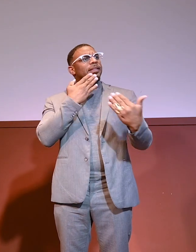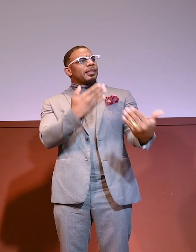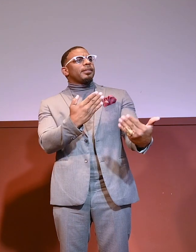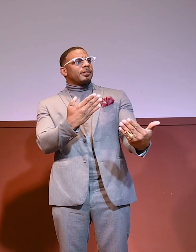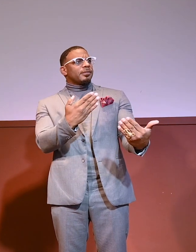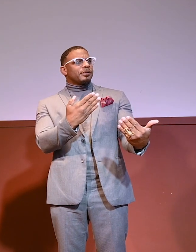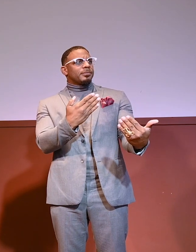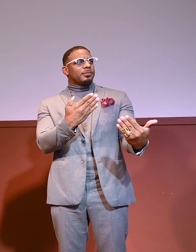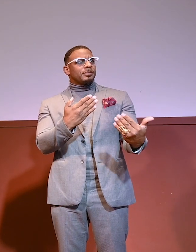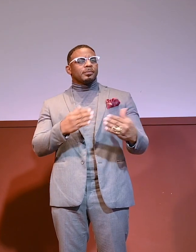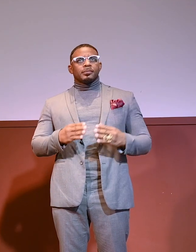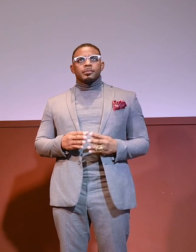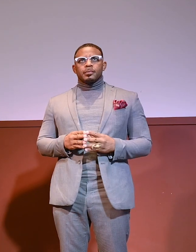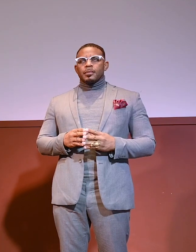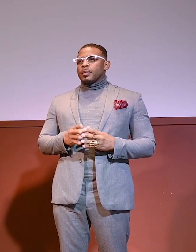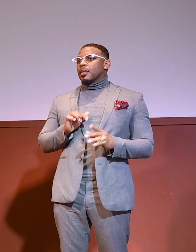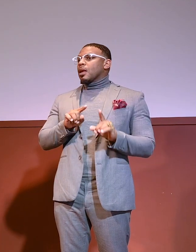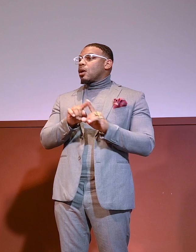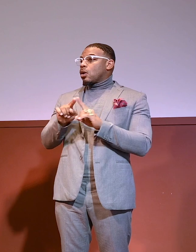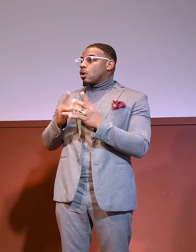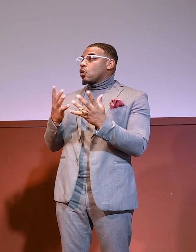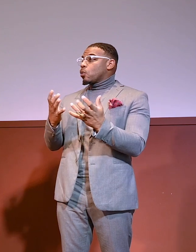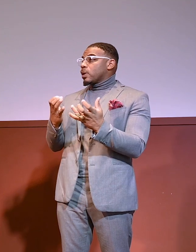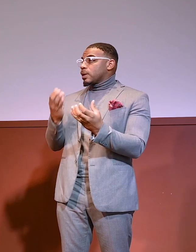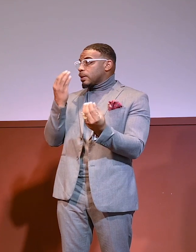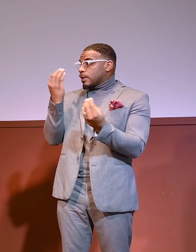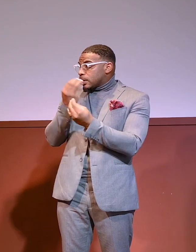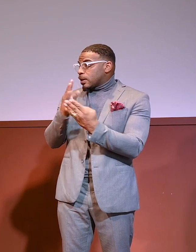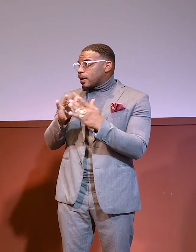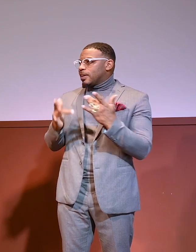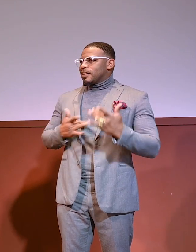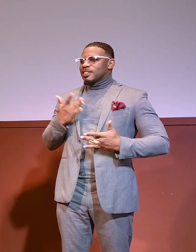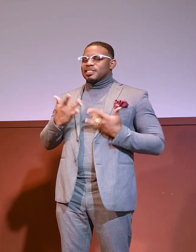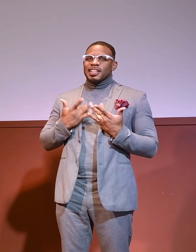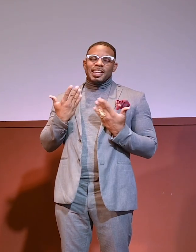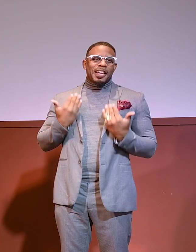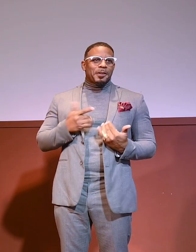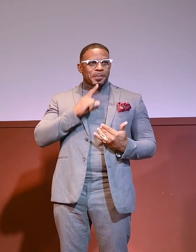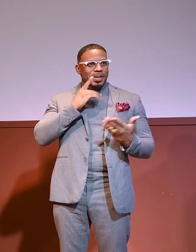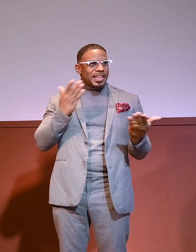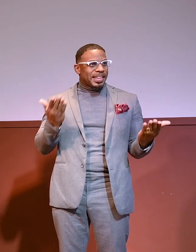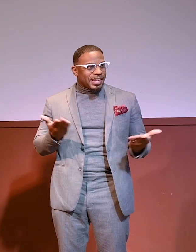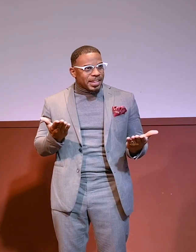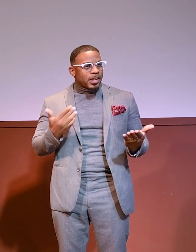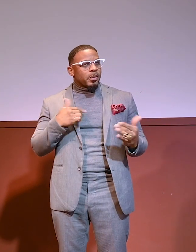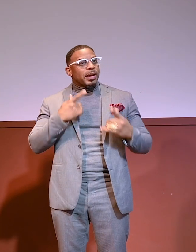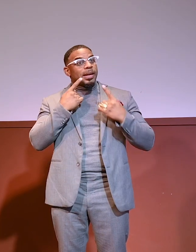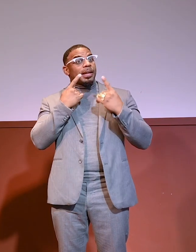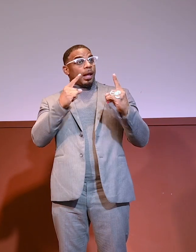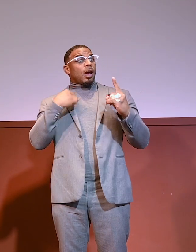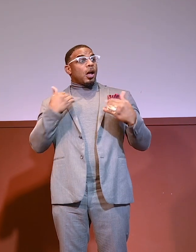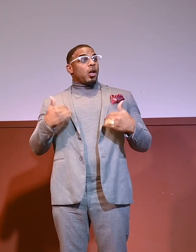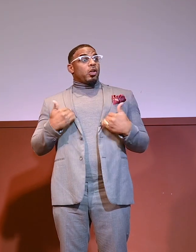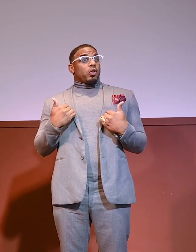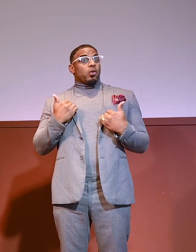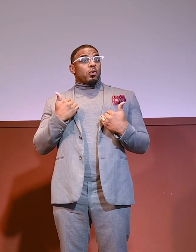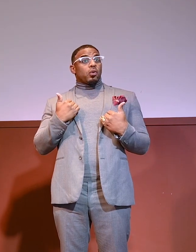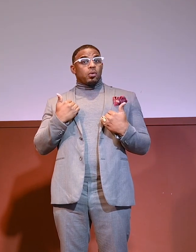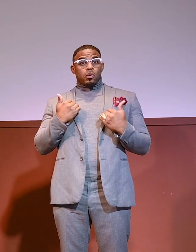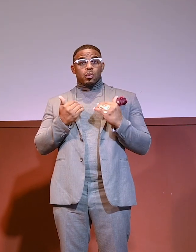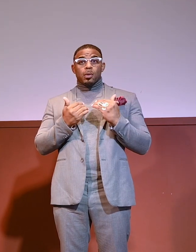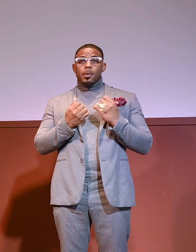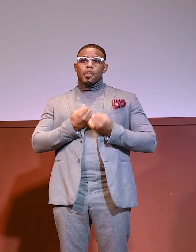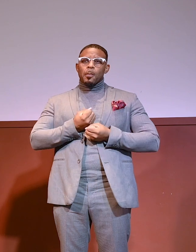you. I also want to let you know how excited I am to be here as we announce our Youth Poet